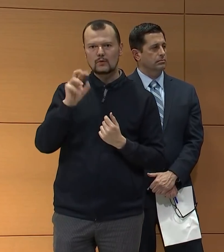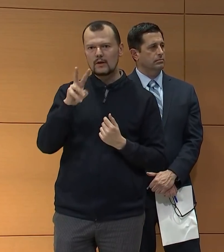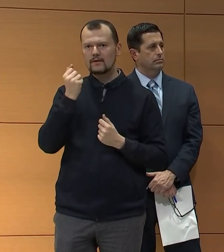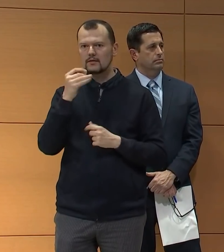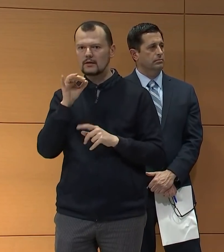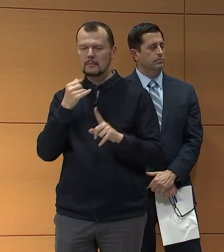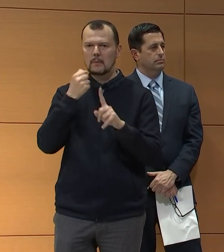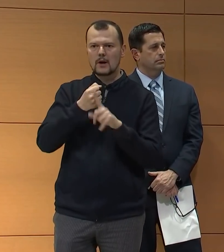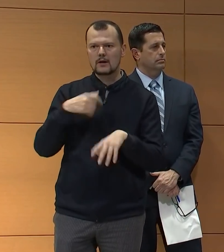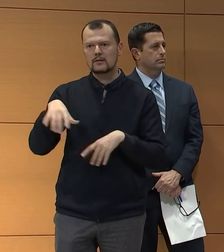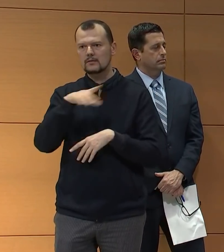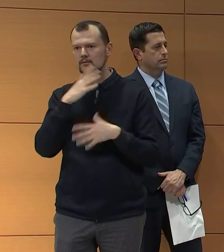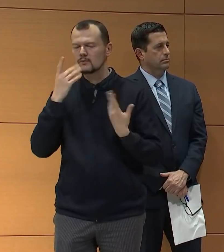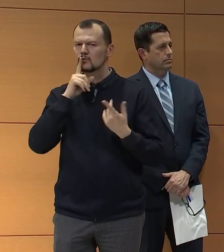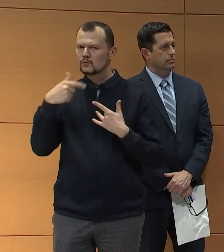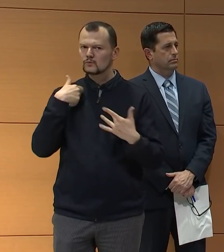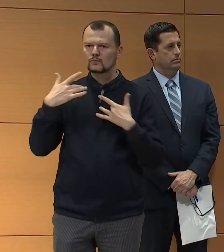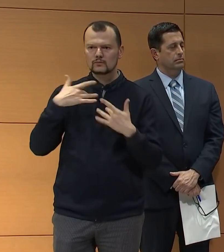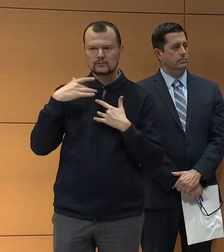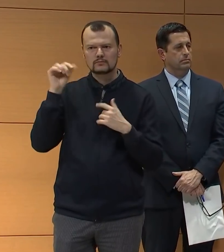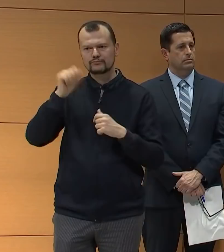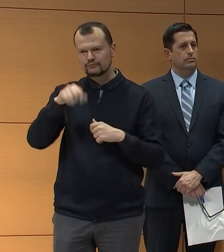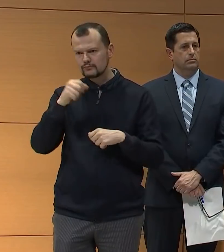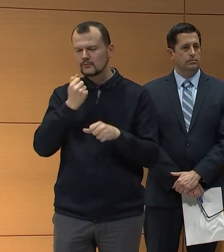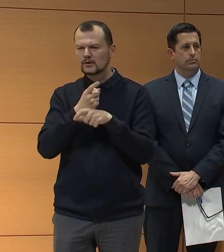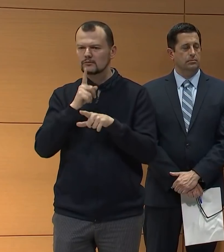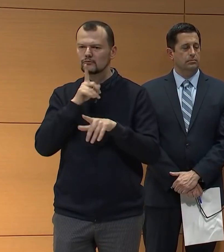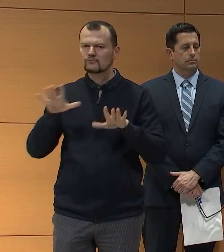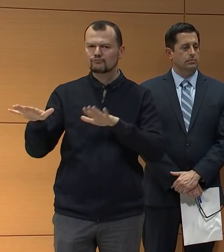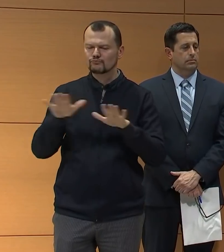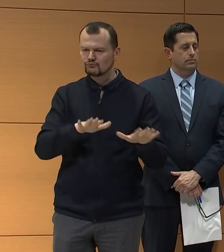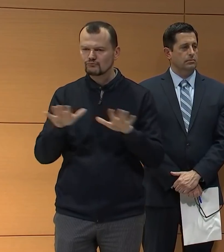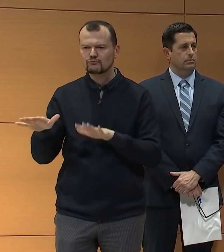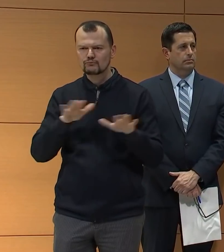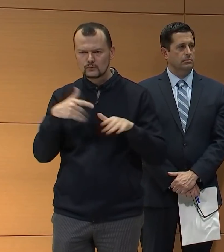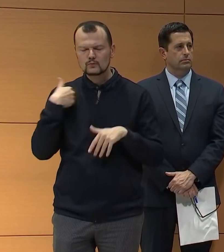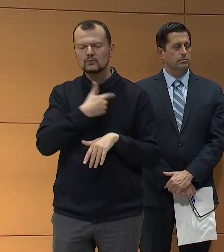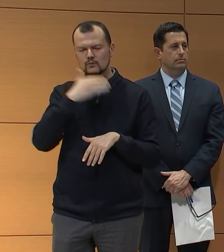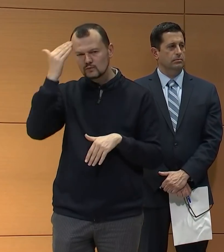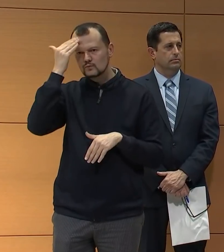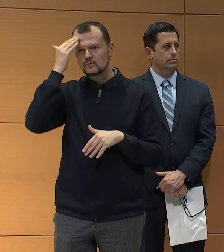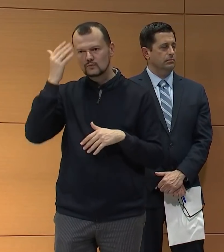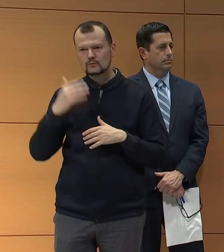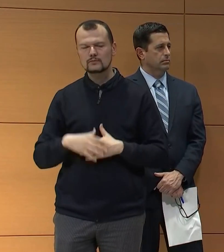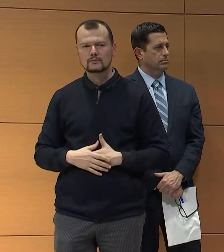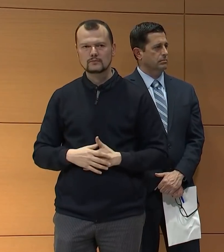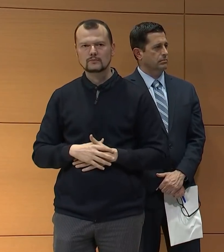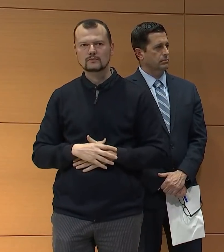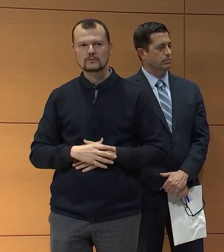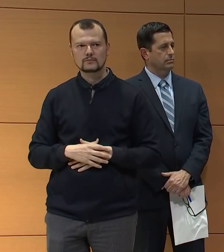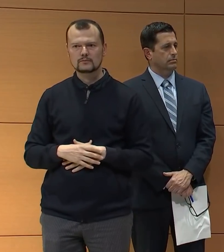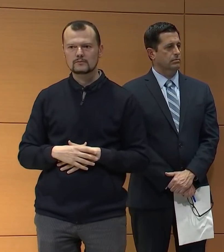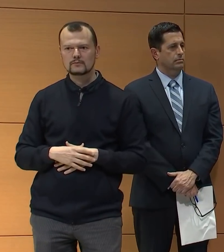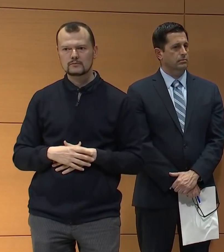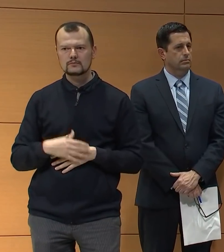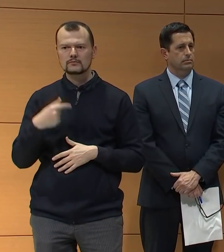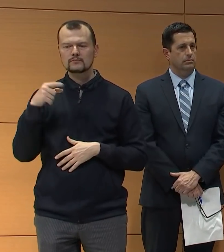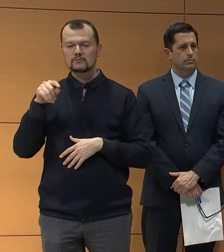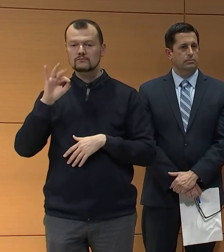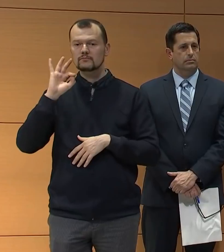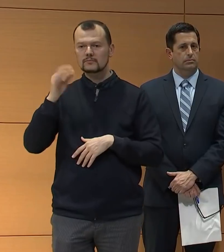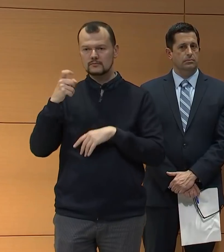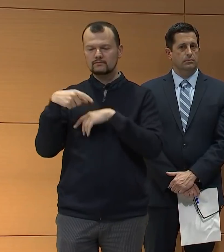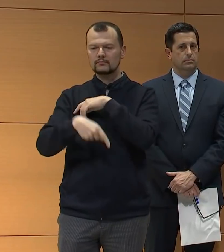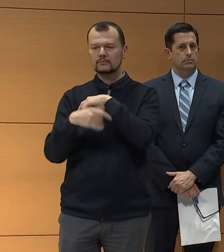continue to stay calm and stay informed. And Fairfax County Public Schools promises to have